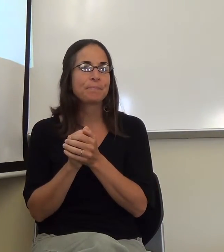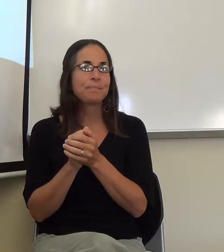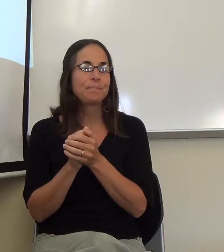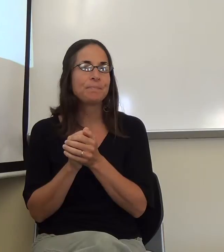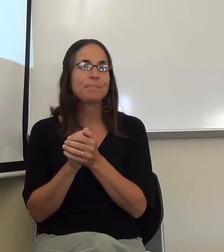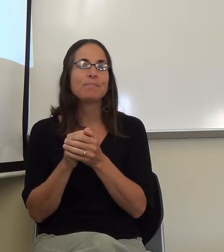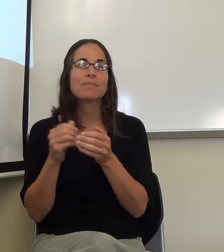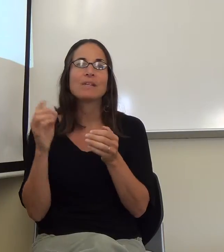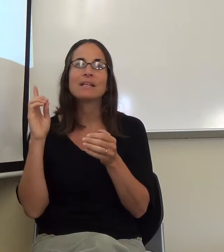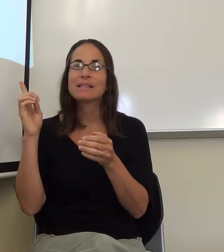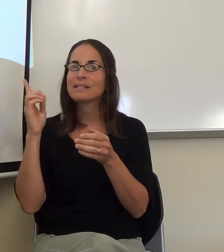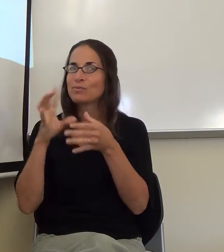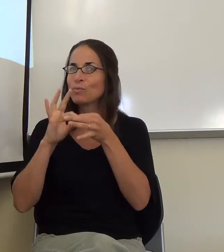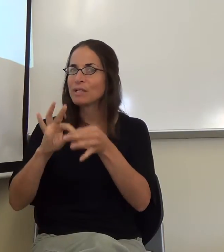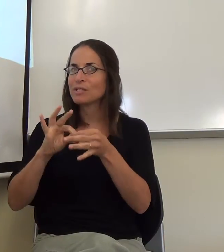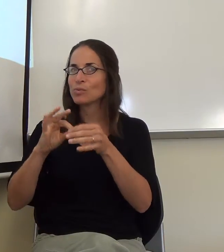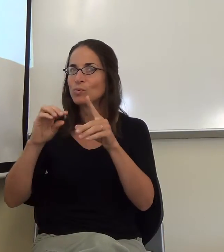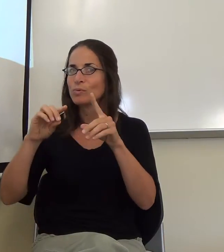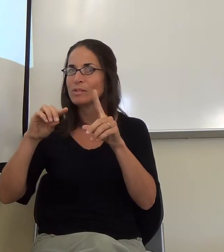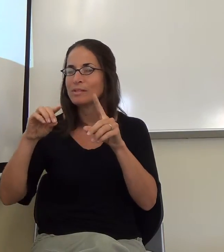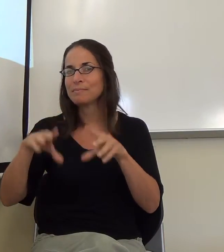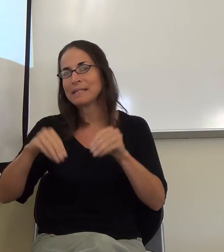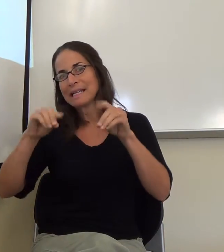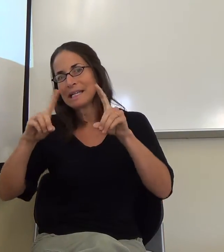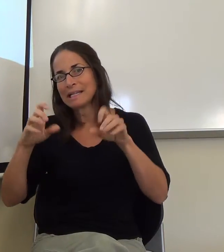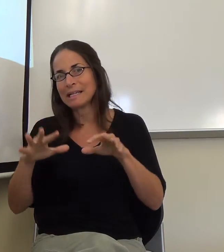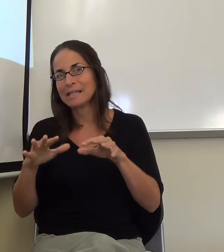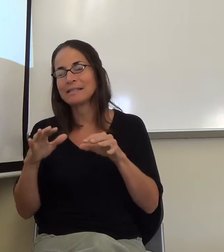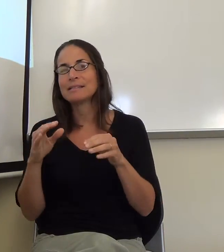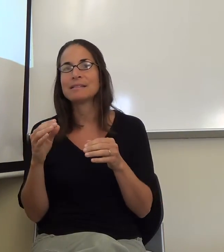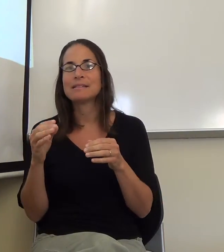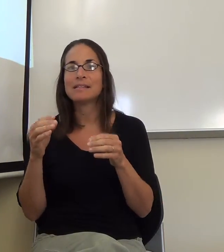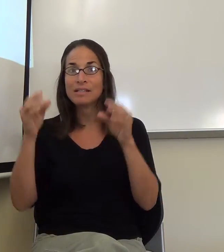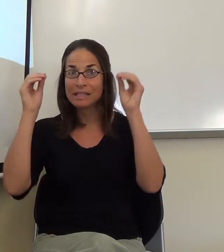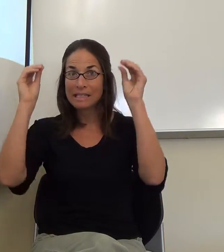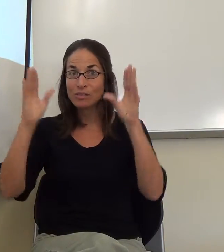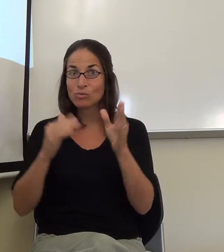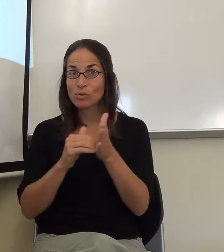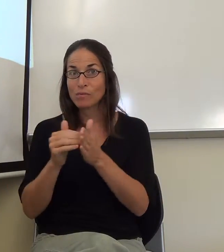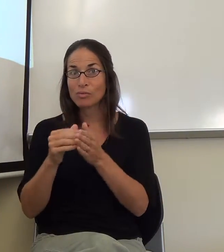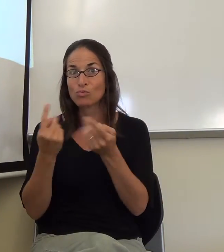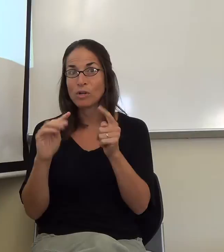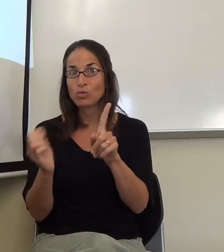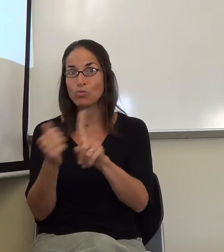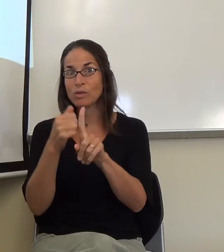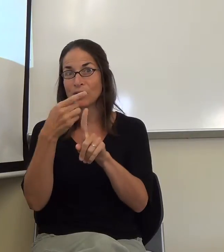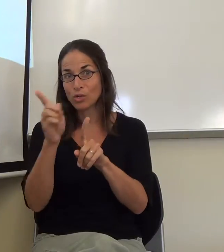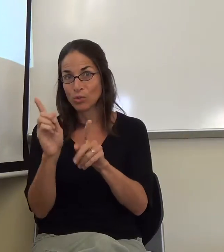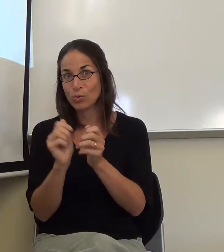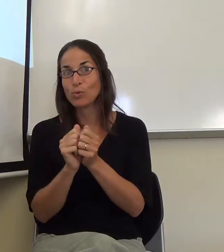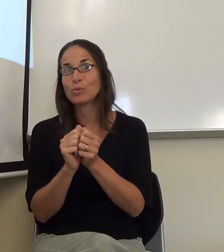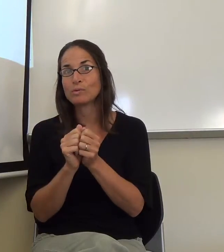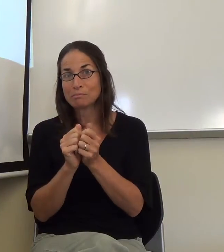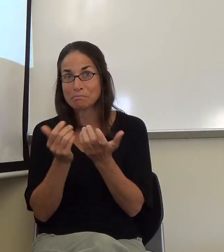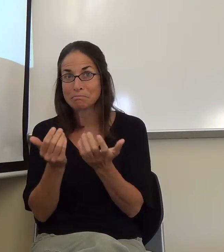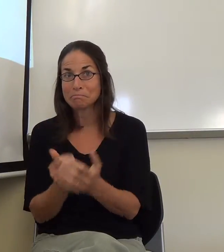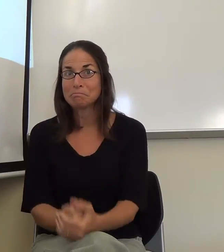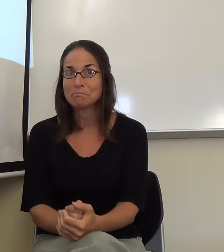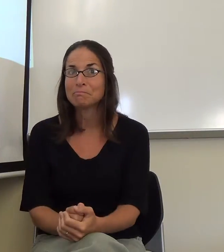test taking. Teachers are trying to trick you, and that's a trick because you